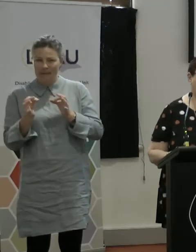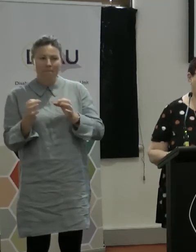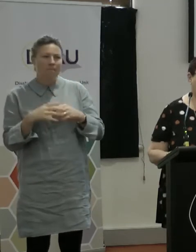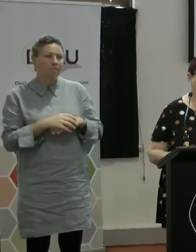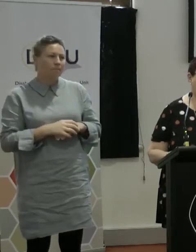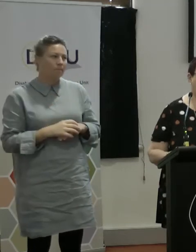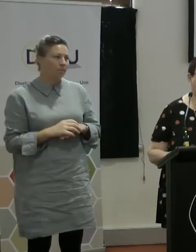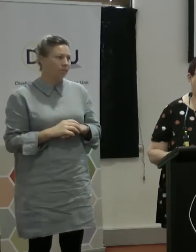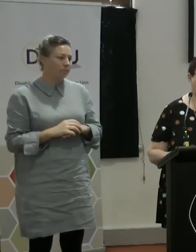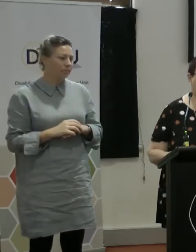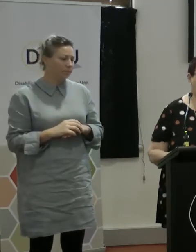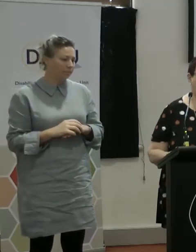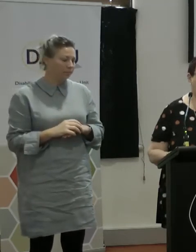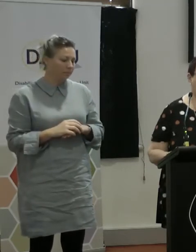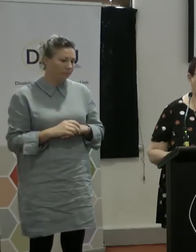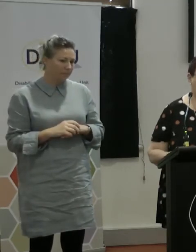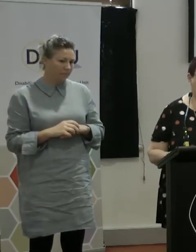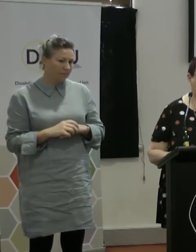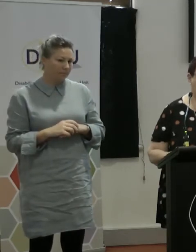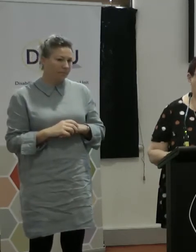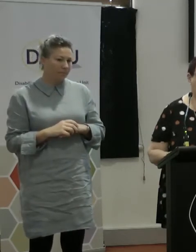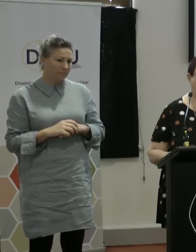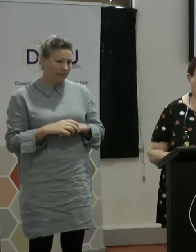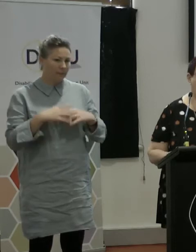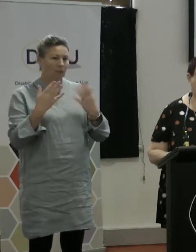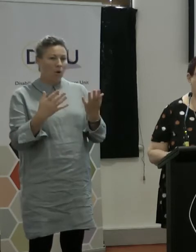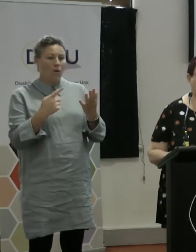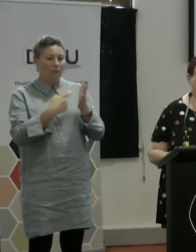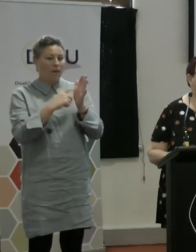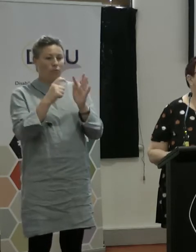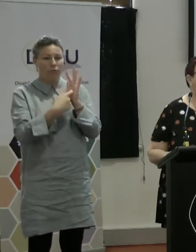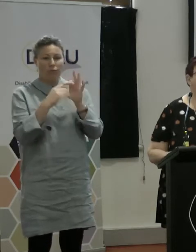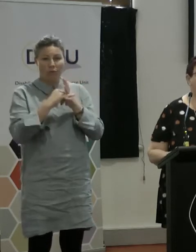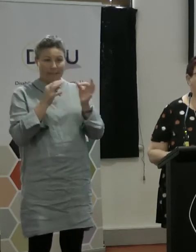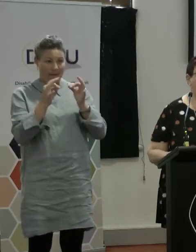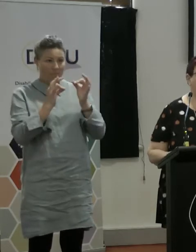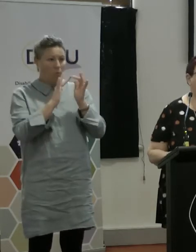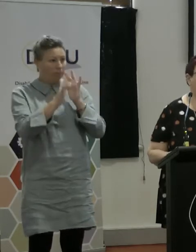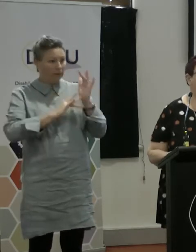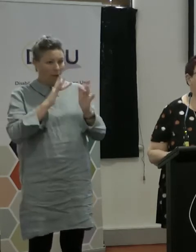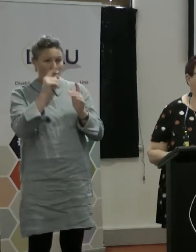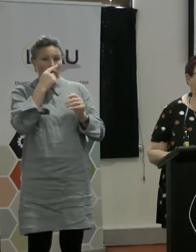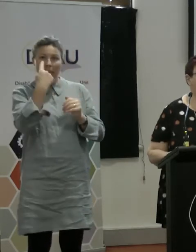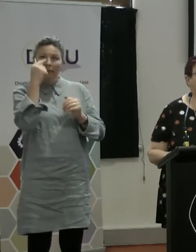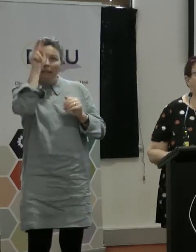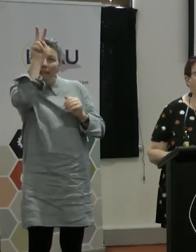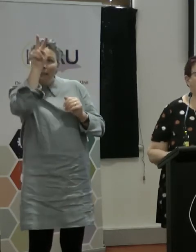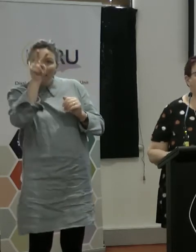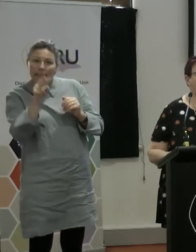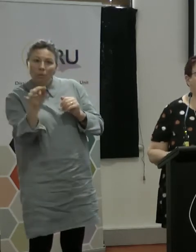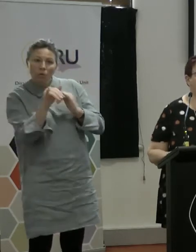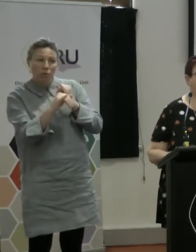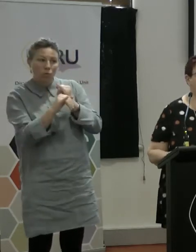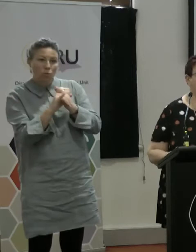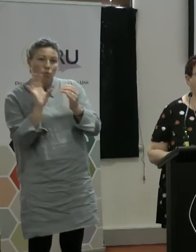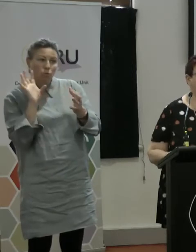there's an opportunity on the website of the National Redress Scheme to see institutions who have joined,